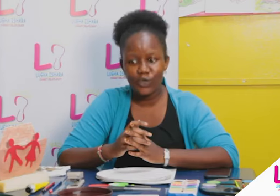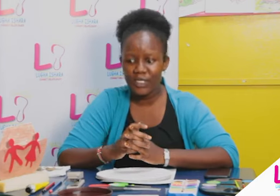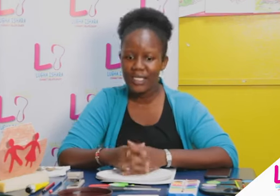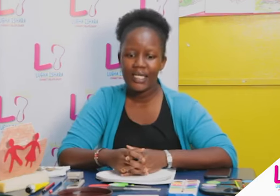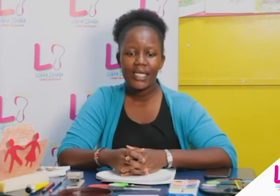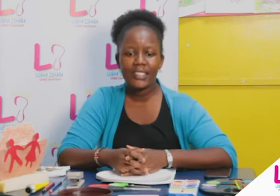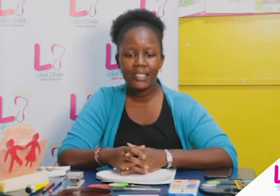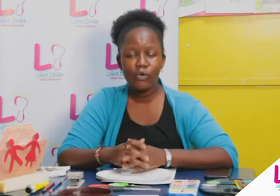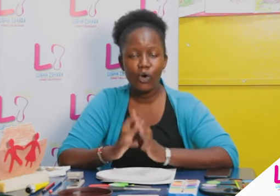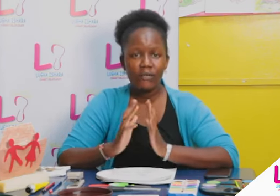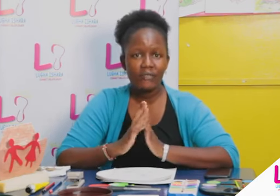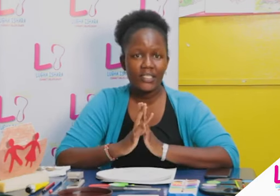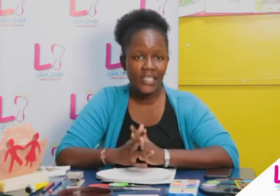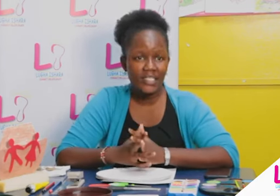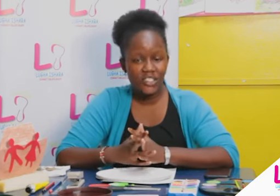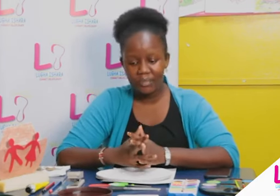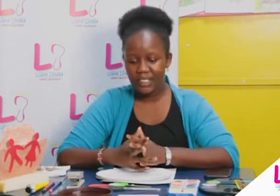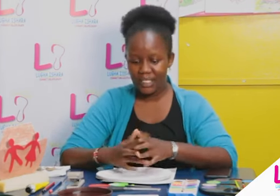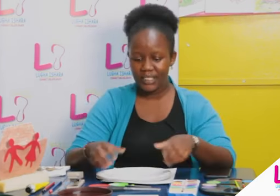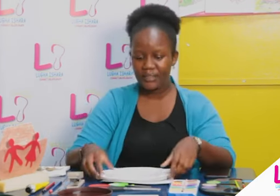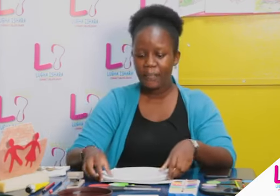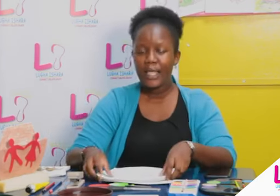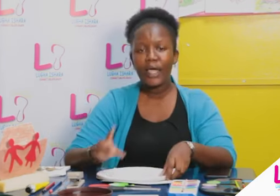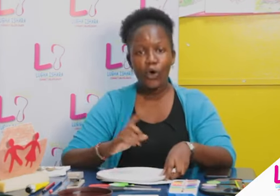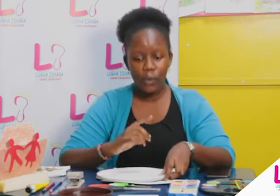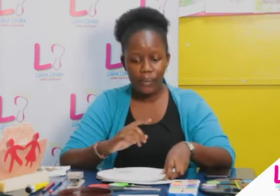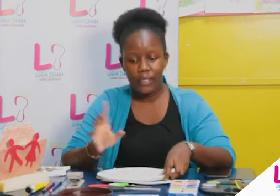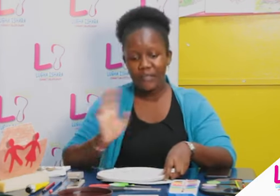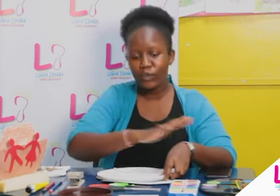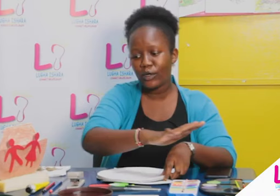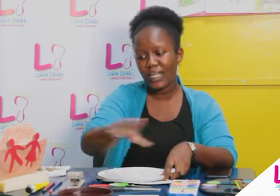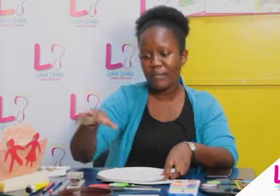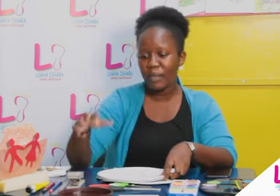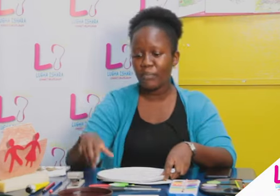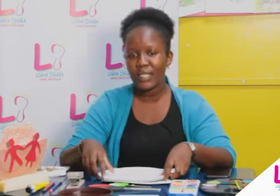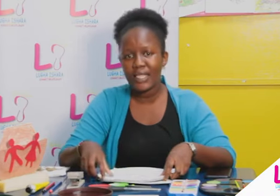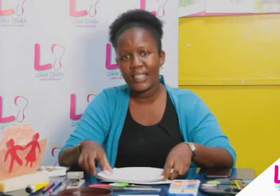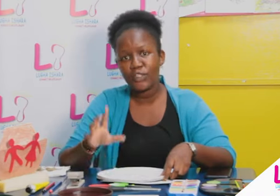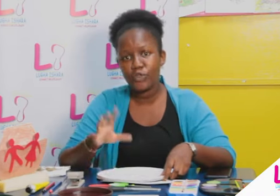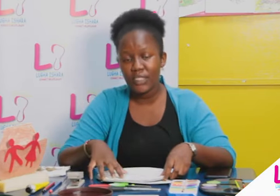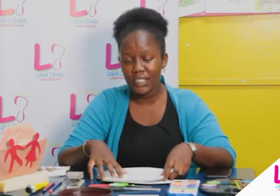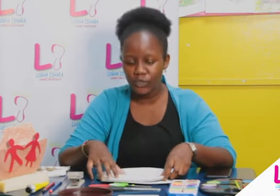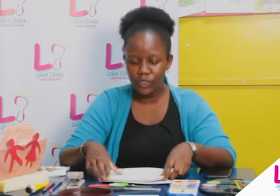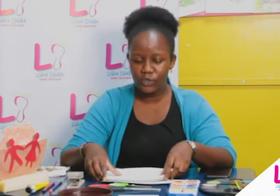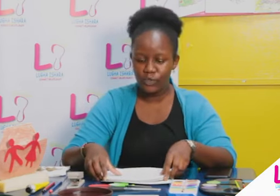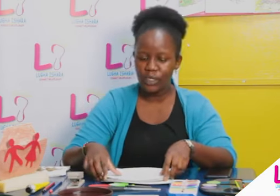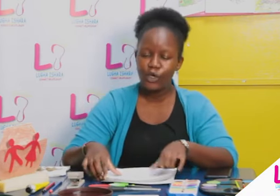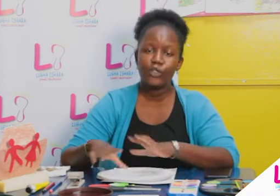story. It's in the book of Genesis chapter 6. I hope, even though I don't have my Bible here, that you will read the story through so that you